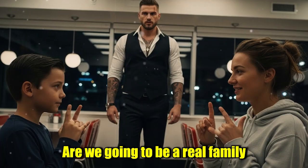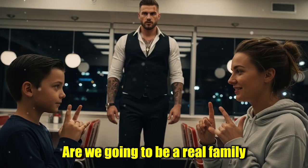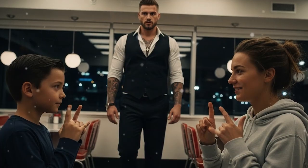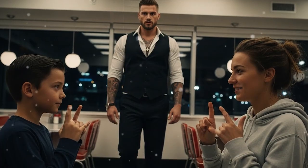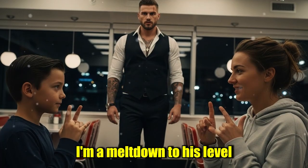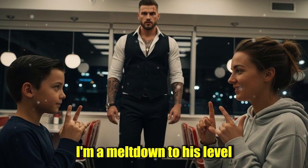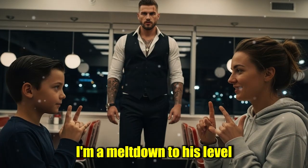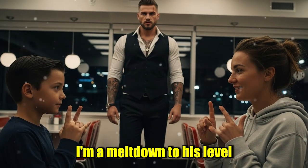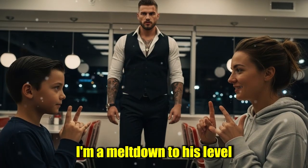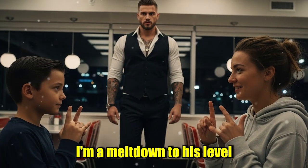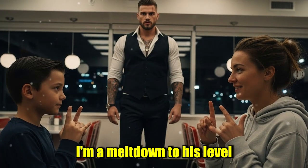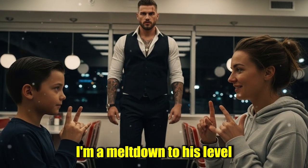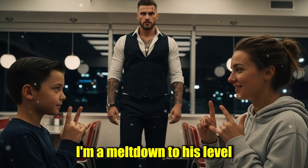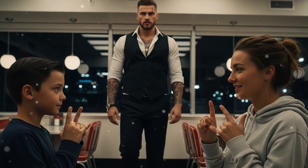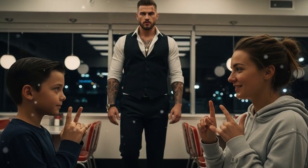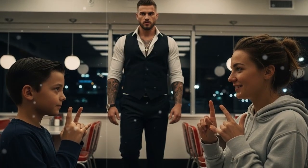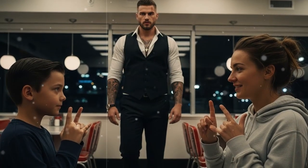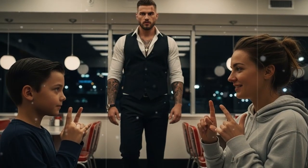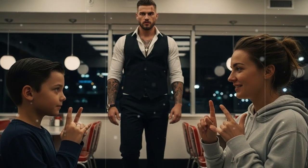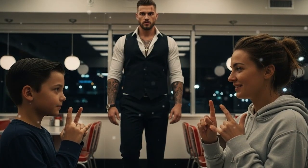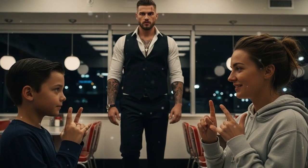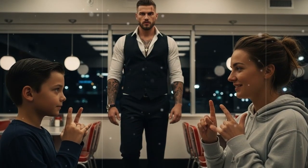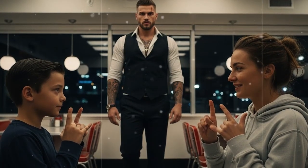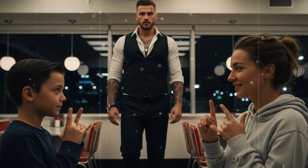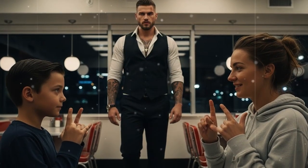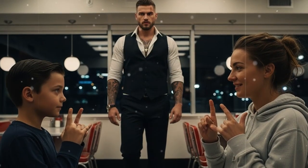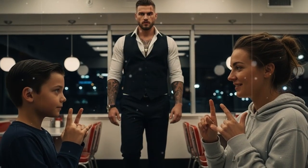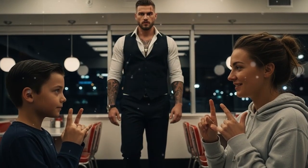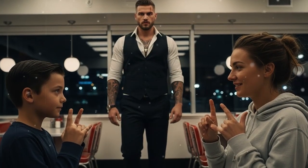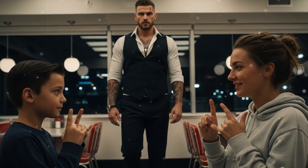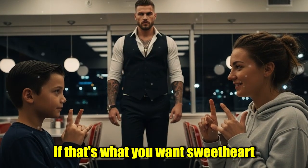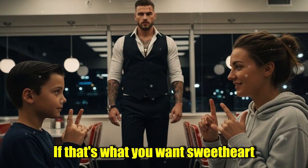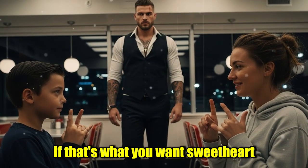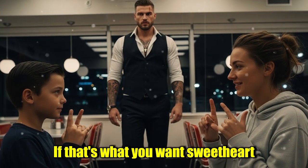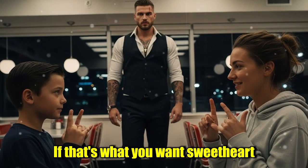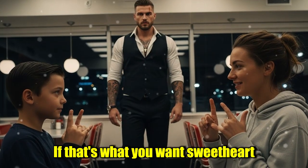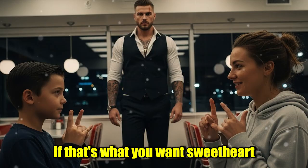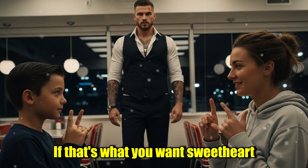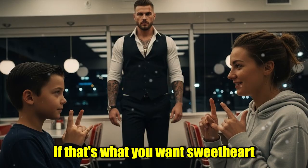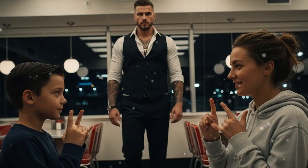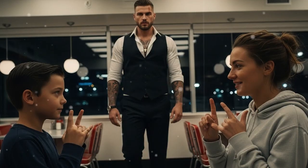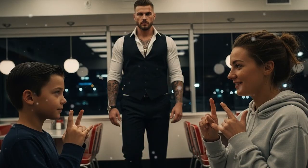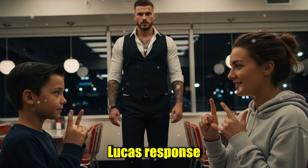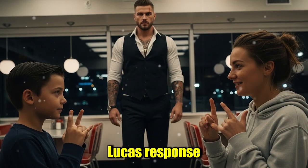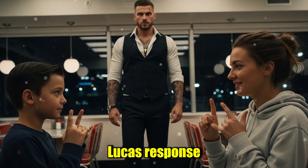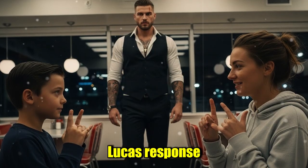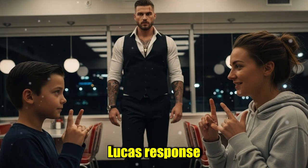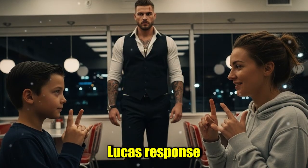family? Emma knelt down to his level, her hands steady as she signed back. If that's what you want, sweetheart. Luca's